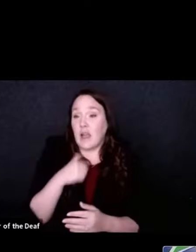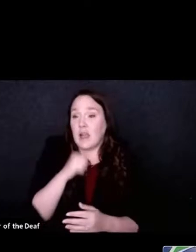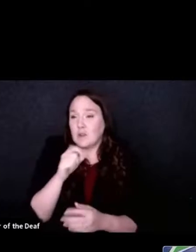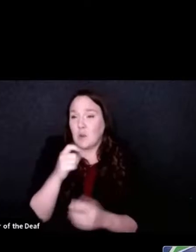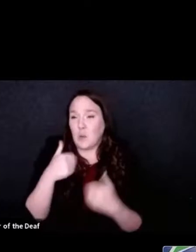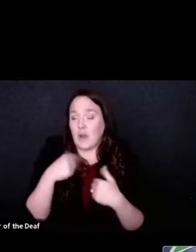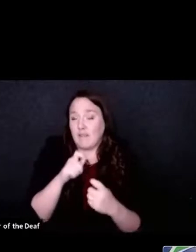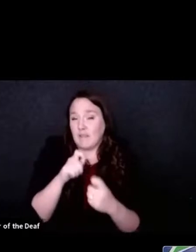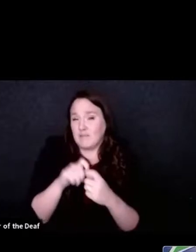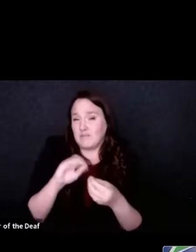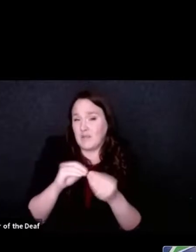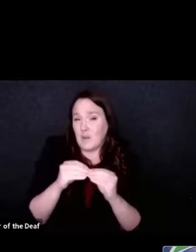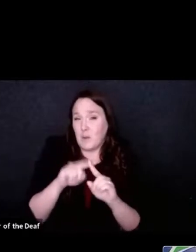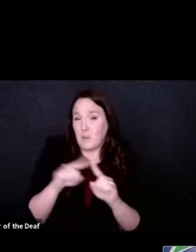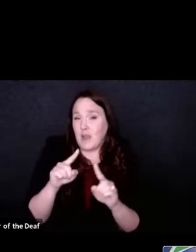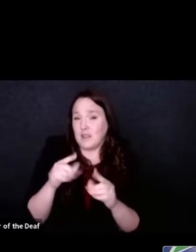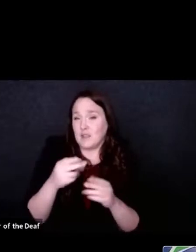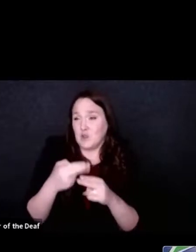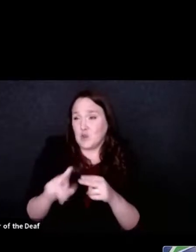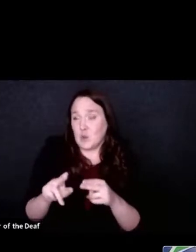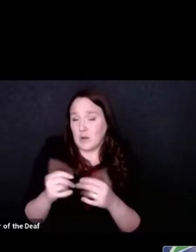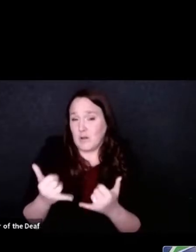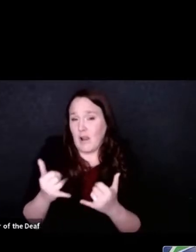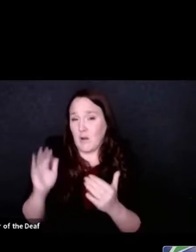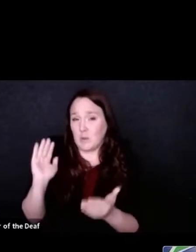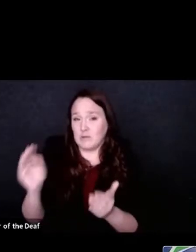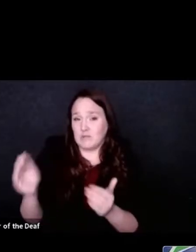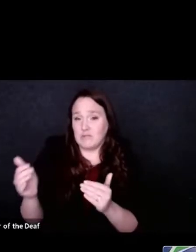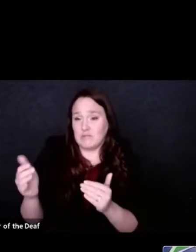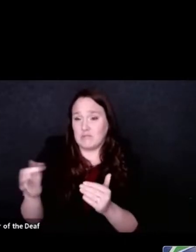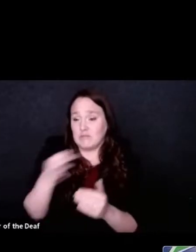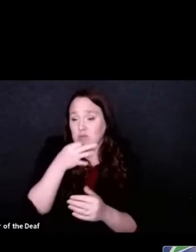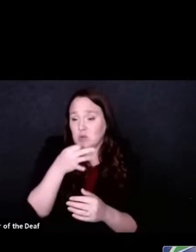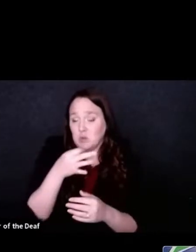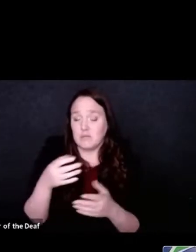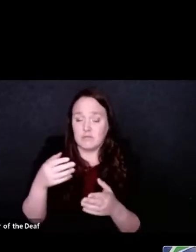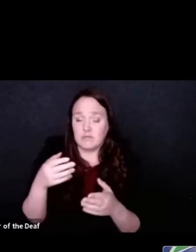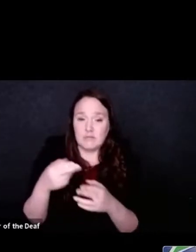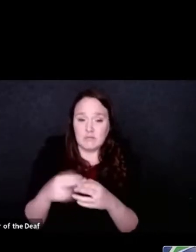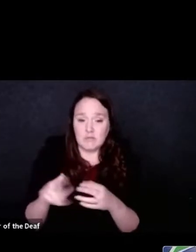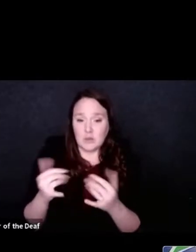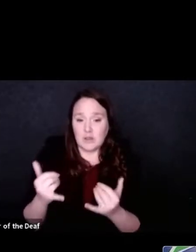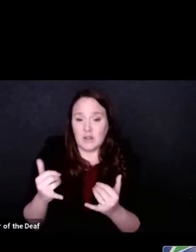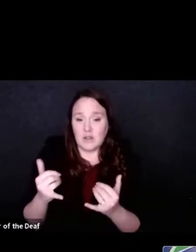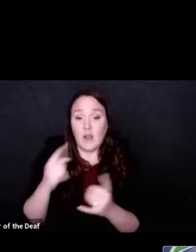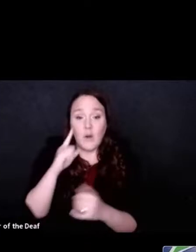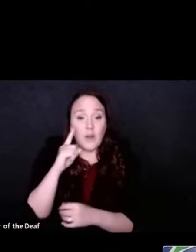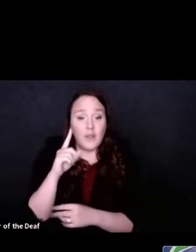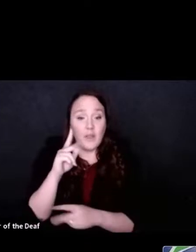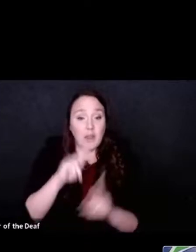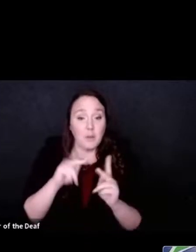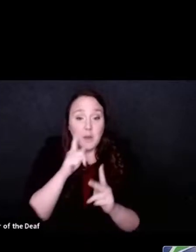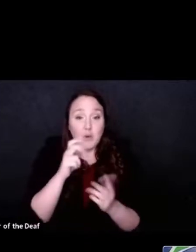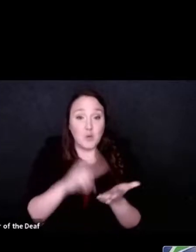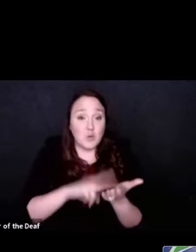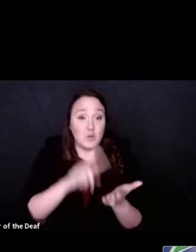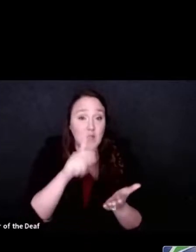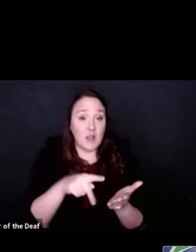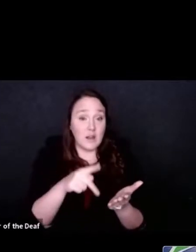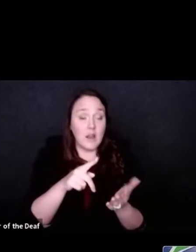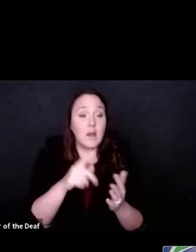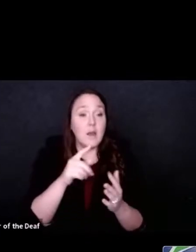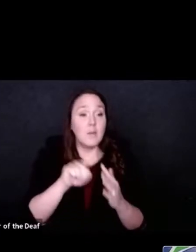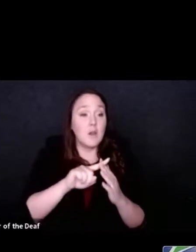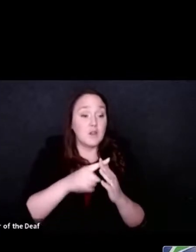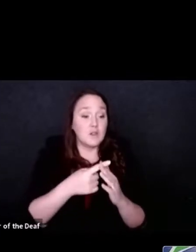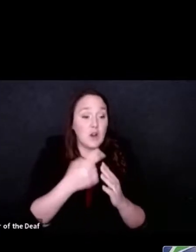number, but I can tell you it's getting smaller. It's getting shorter. And so I believe that folks that just were signing up are starting this